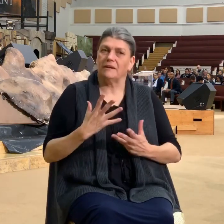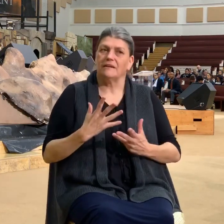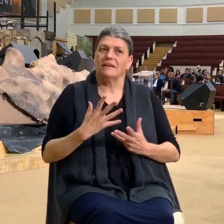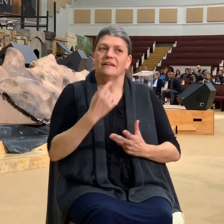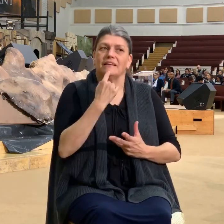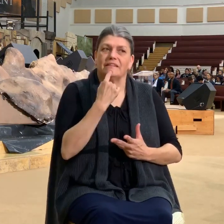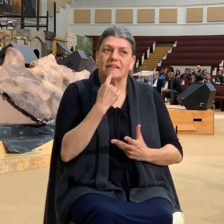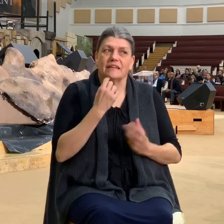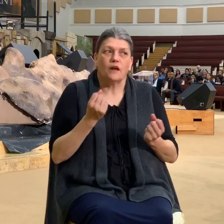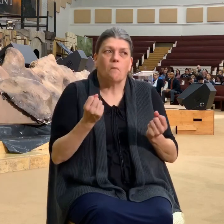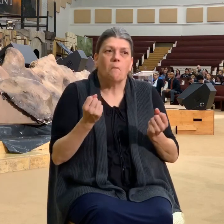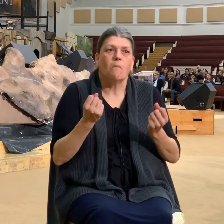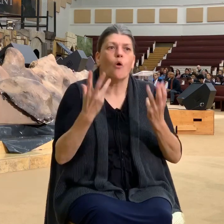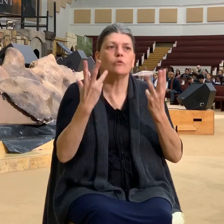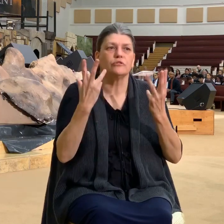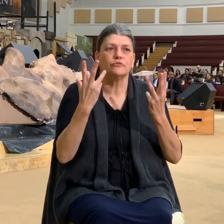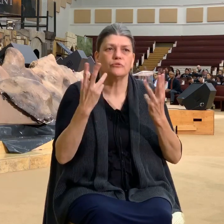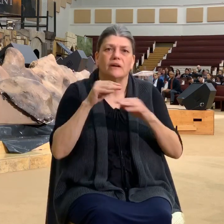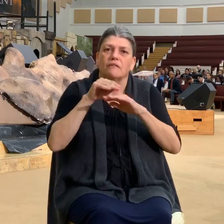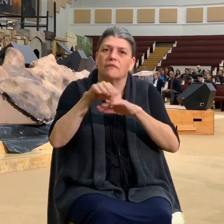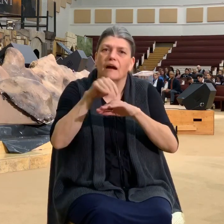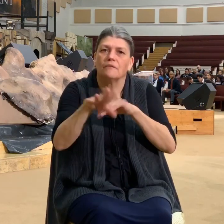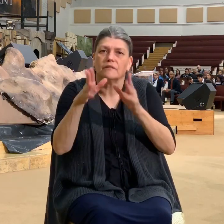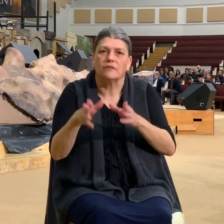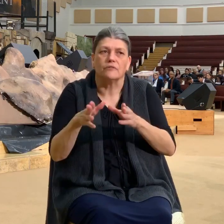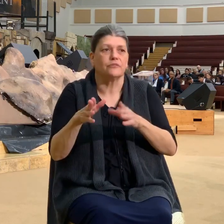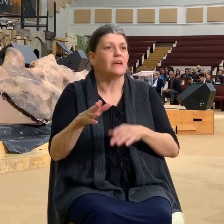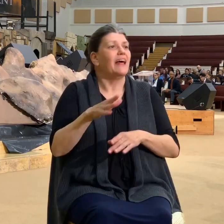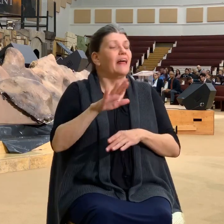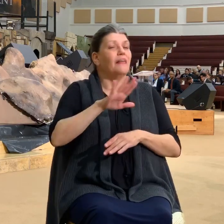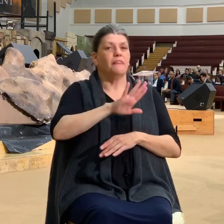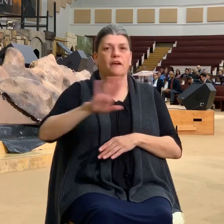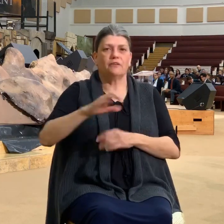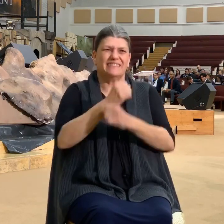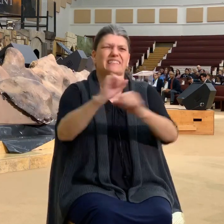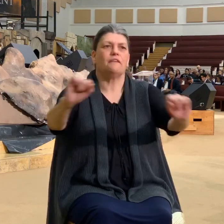counselors, the Bible says, there's safety there. So